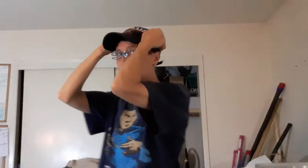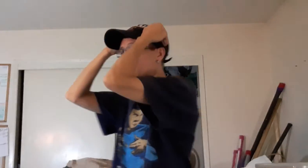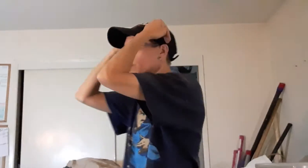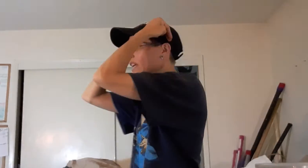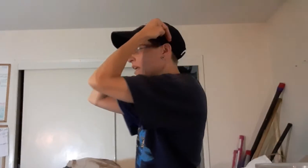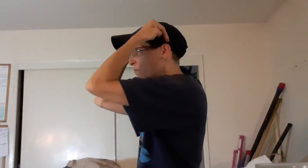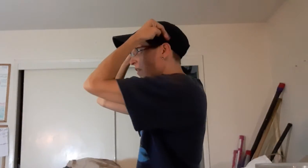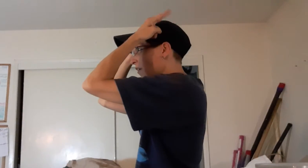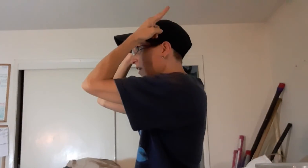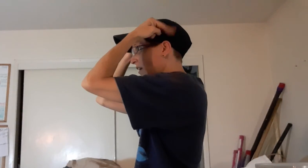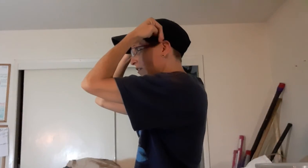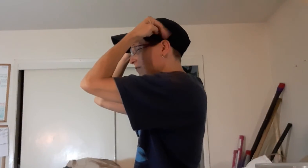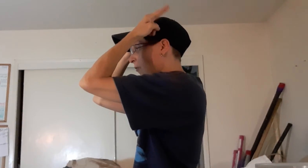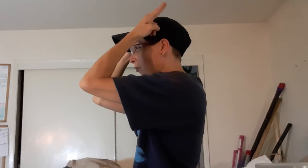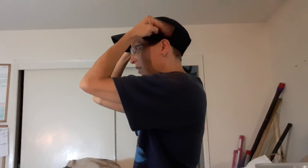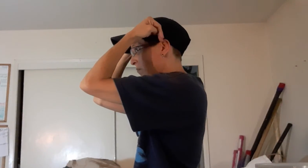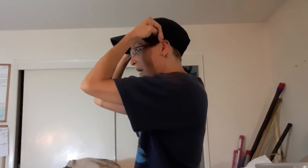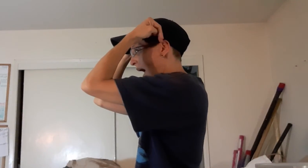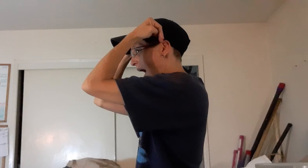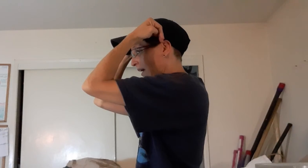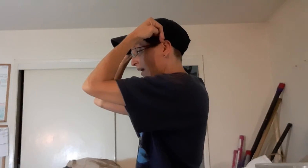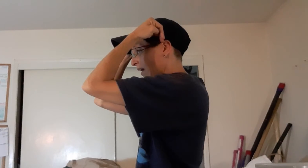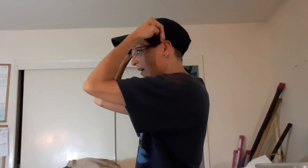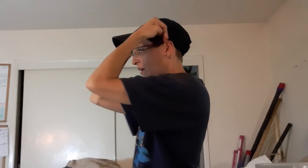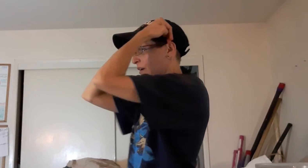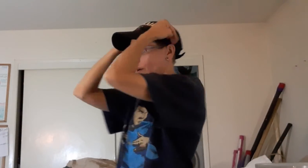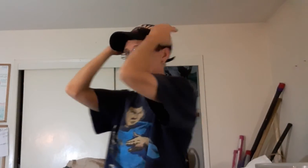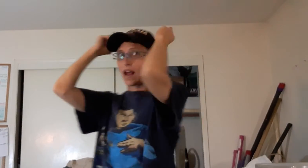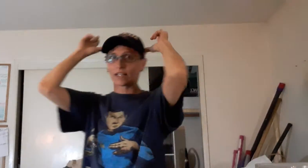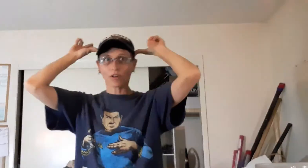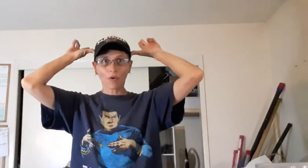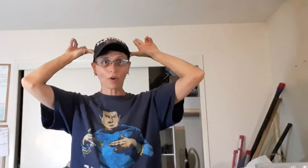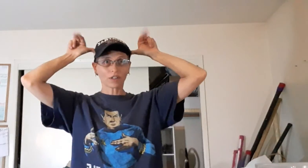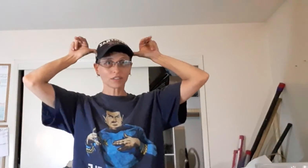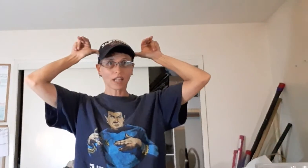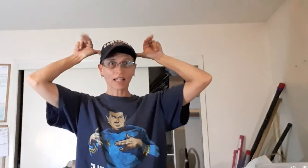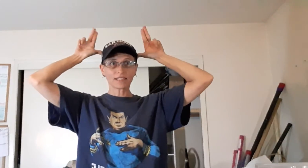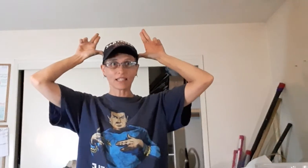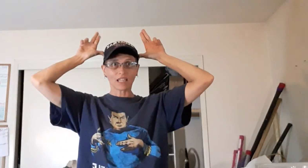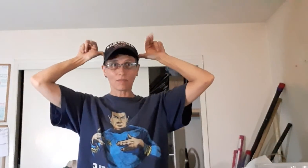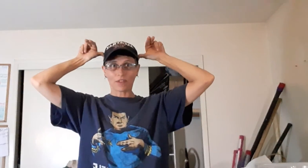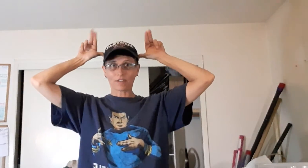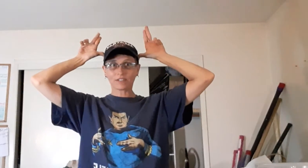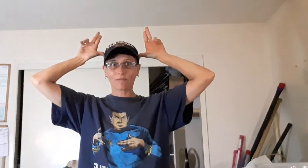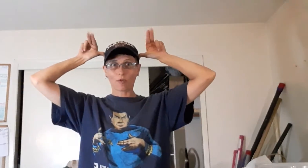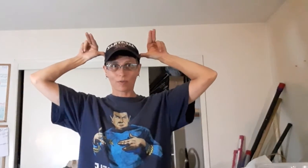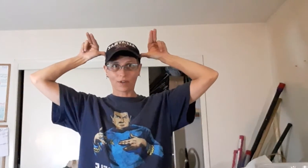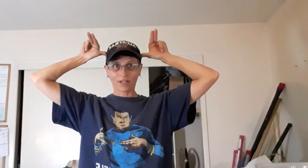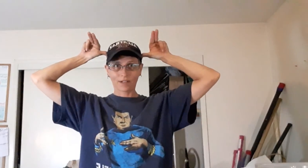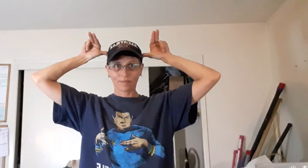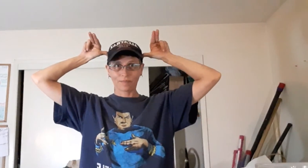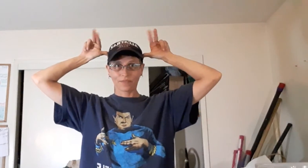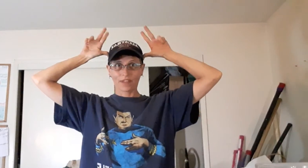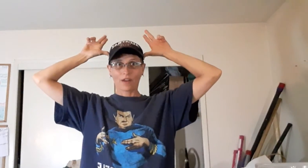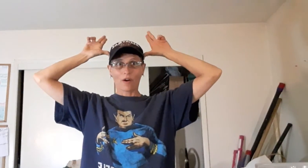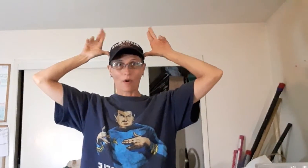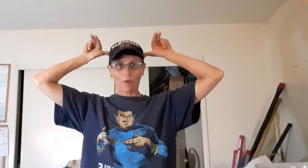to keep their ears folded back, whereas a horse likes to keep theirs forward.